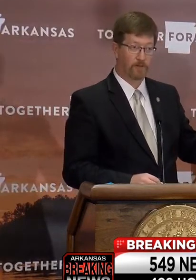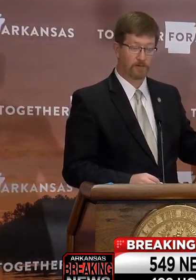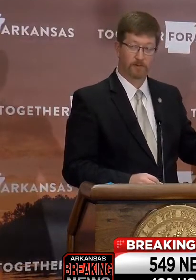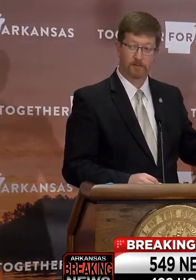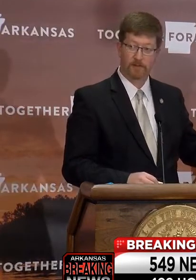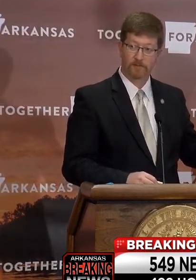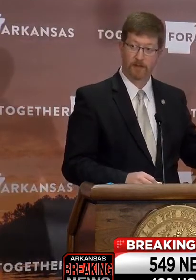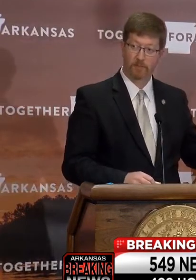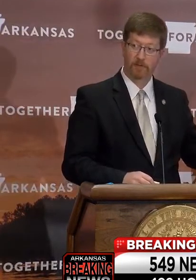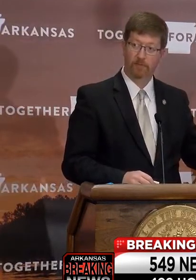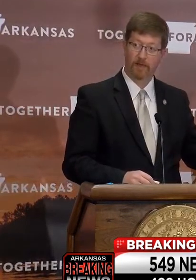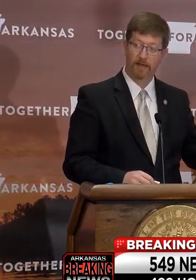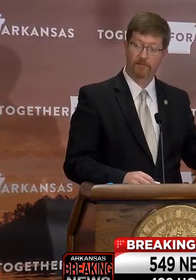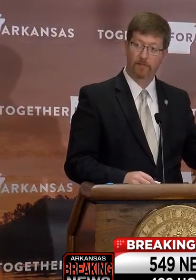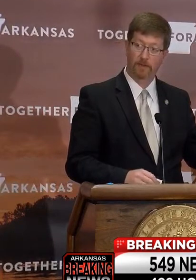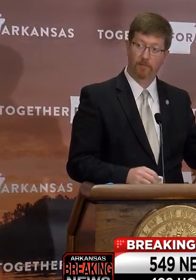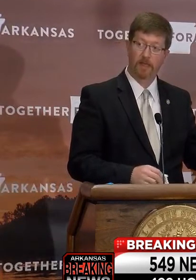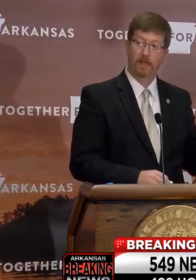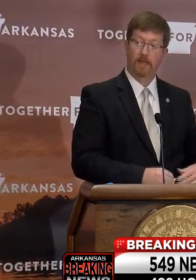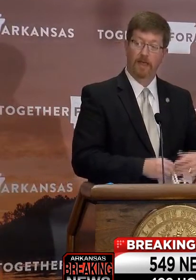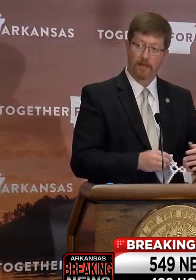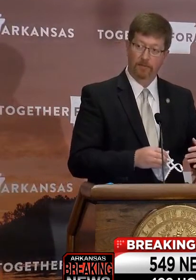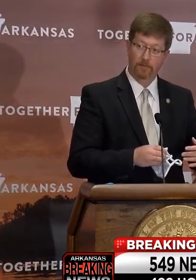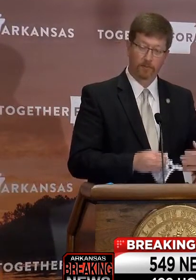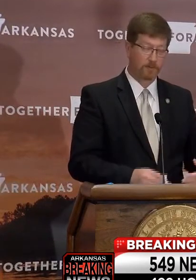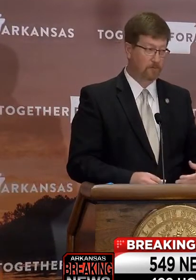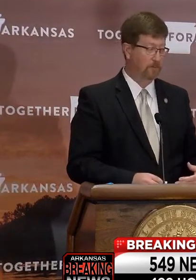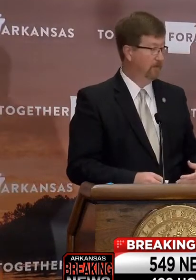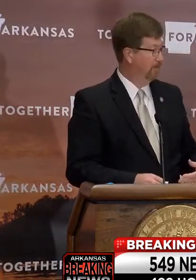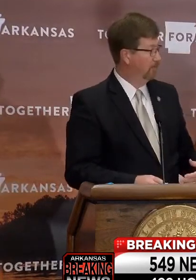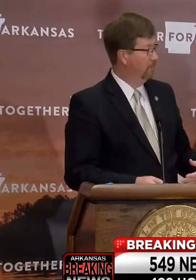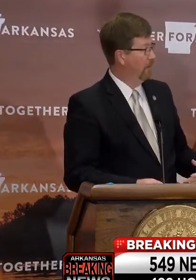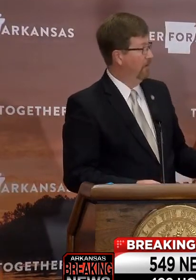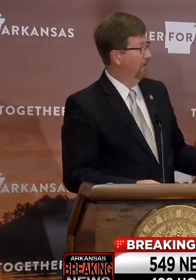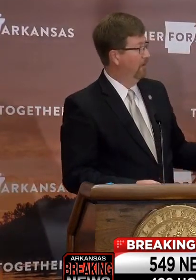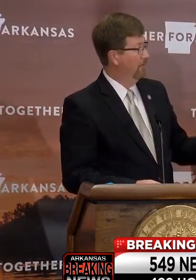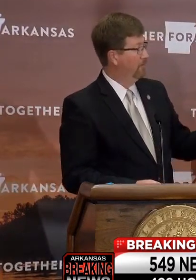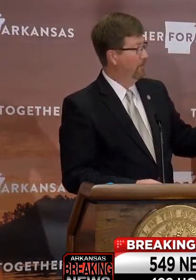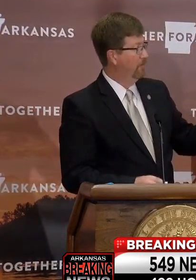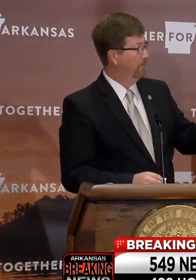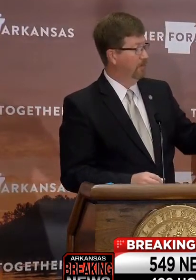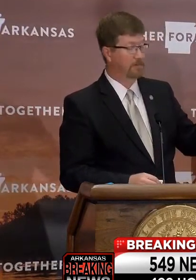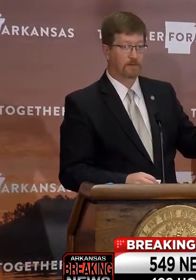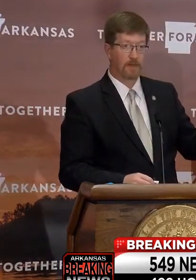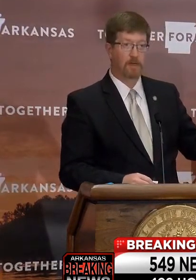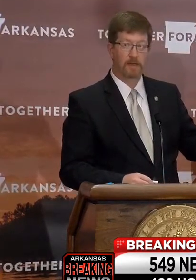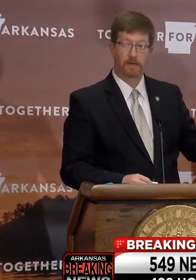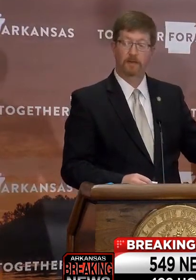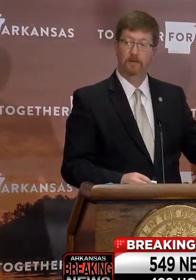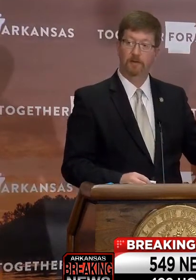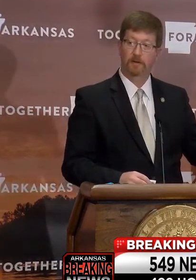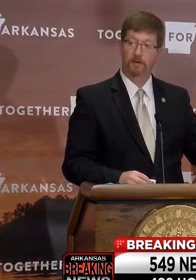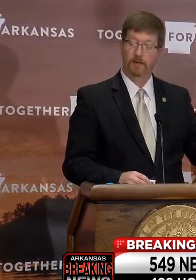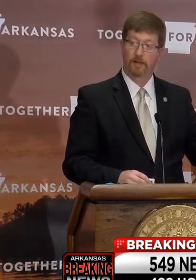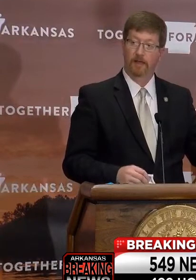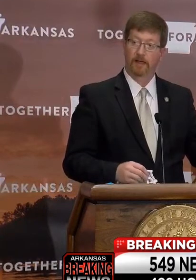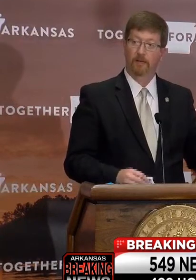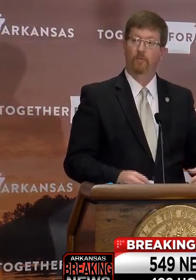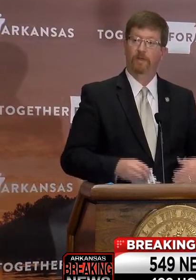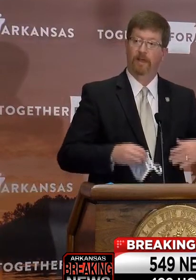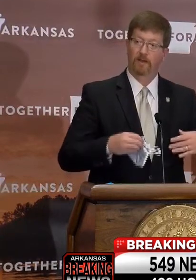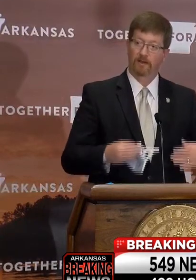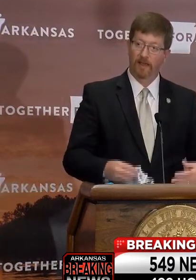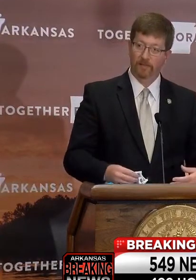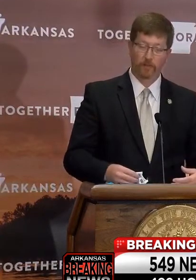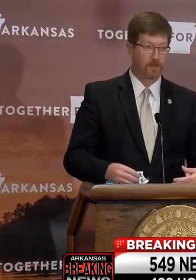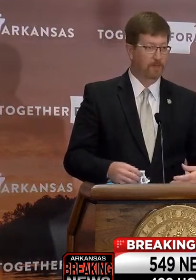relative risk that is now being provided for them at the school district level, of some of the things that they may need to consider